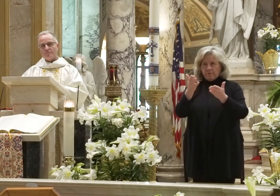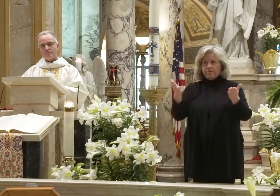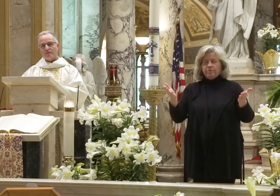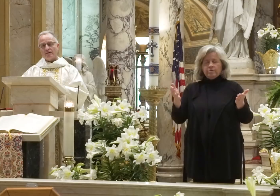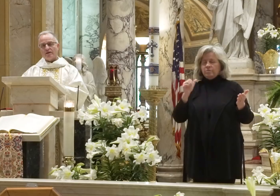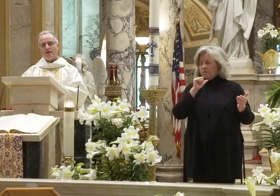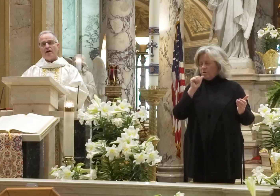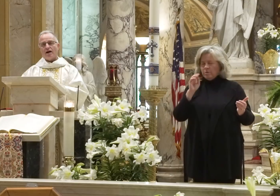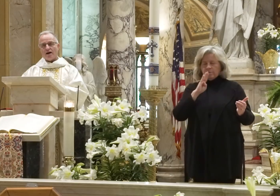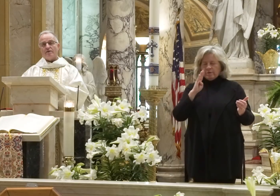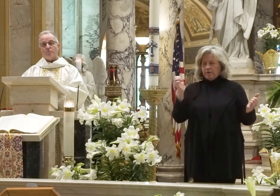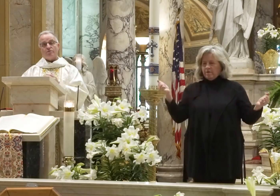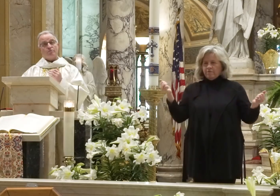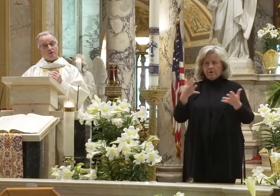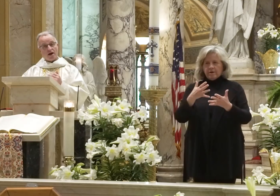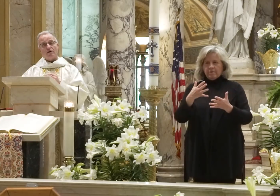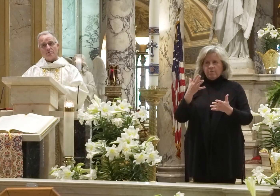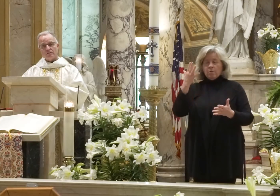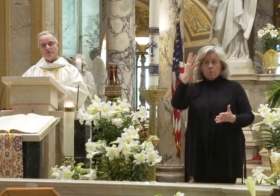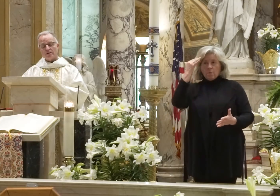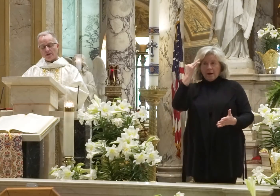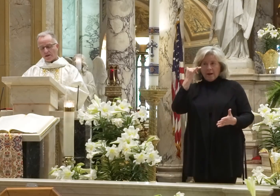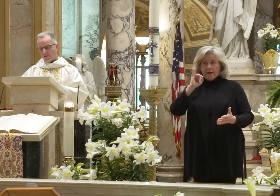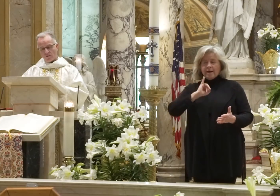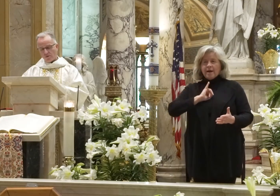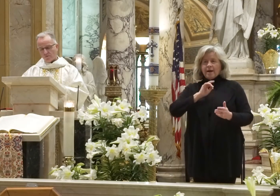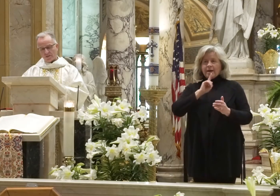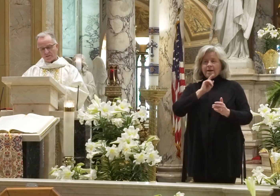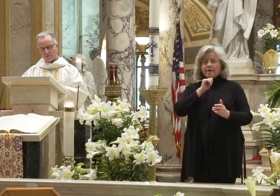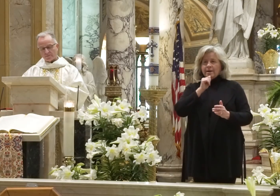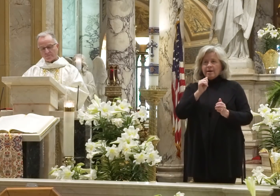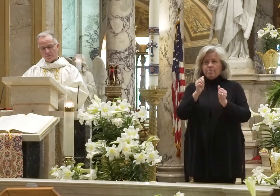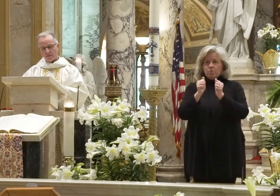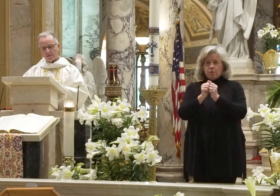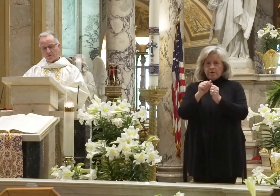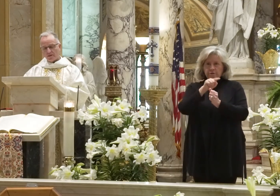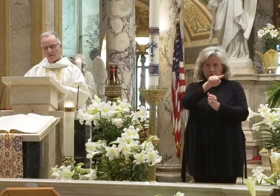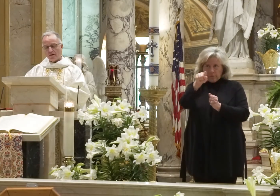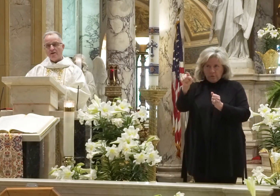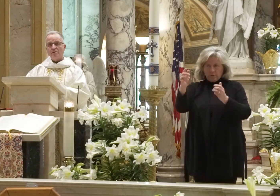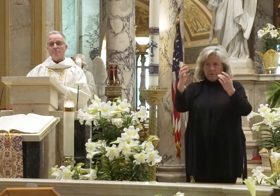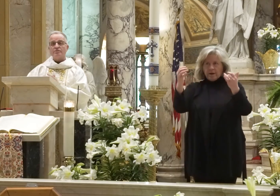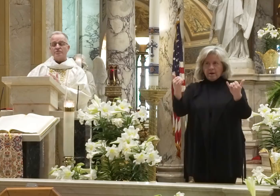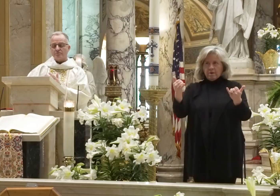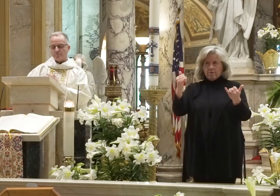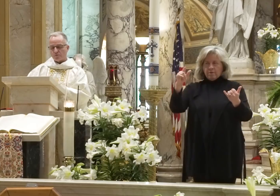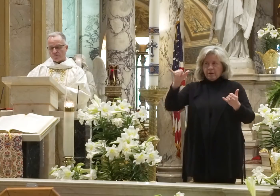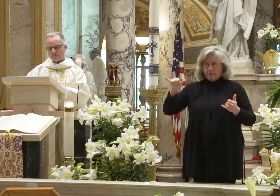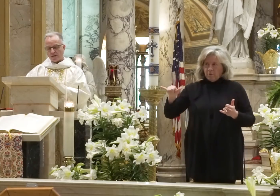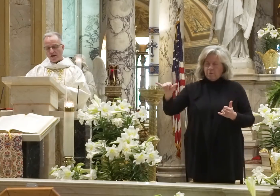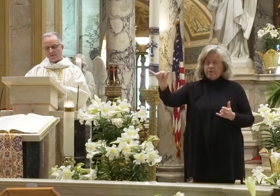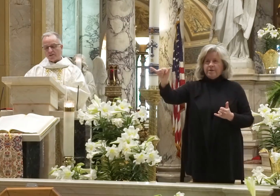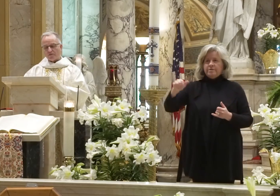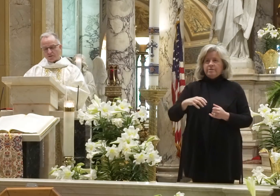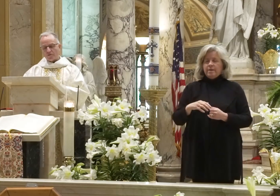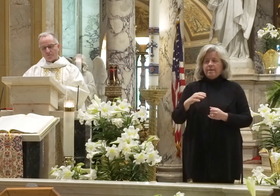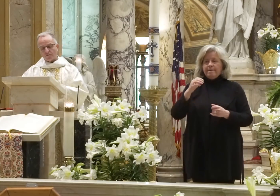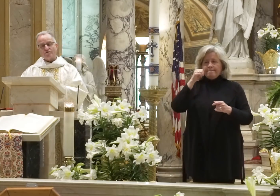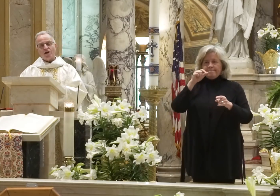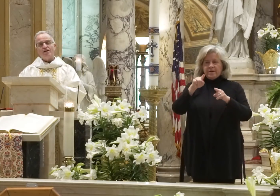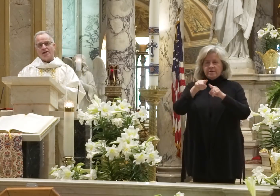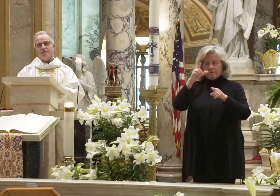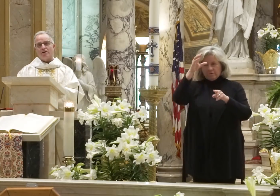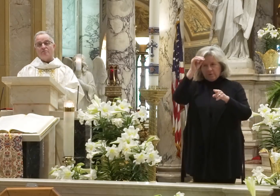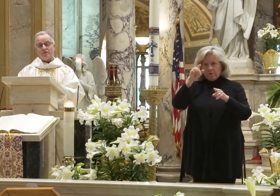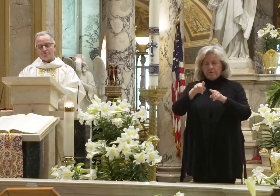afraid. I am with you now and always." My sisters and brothers, on this